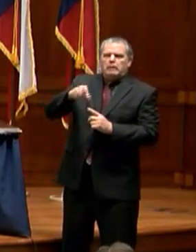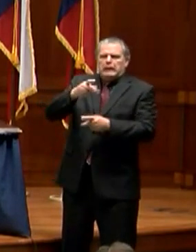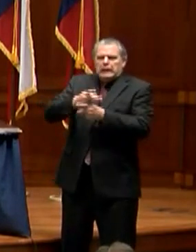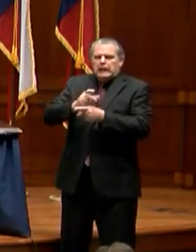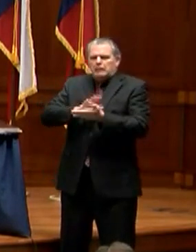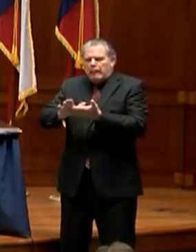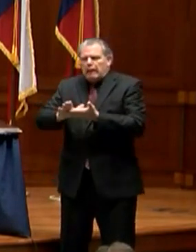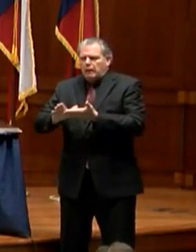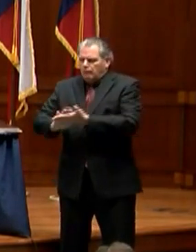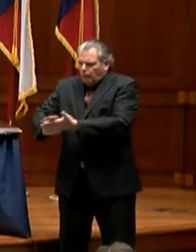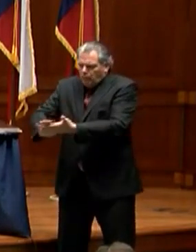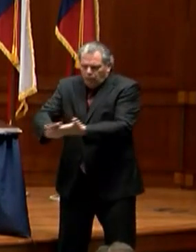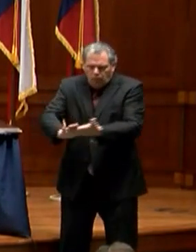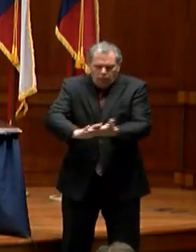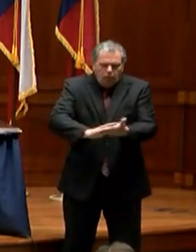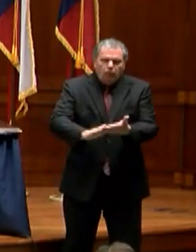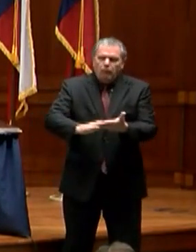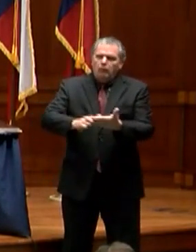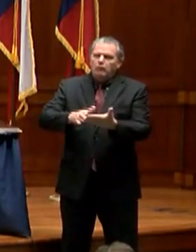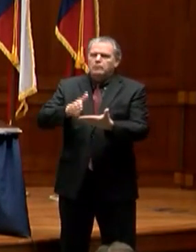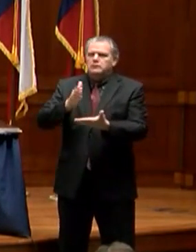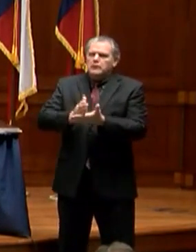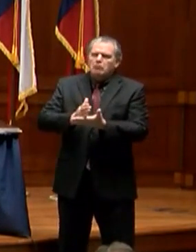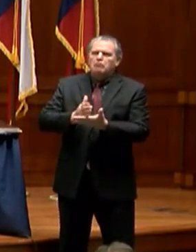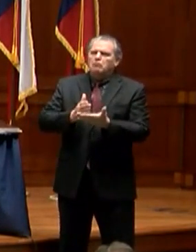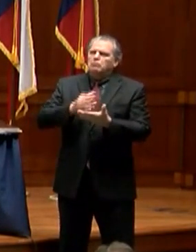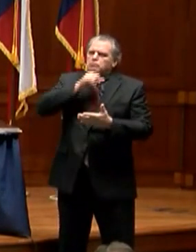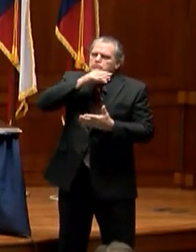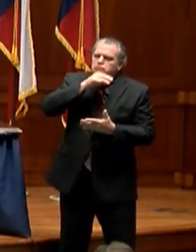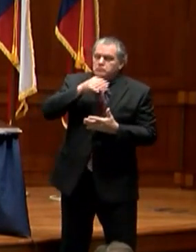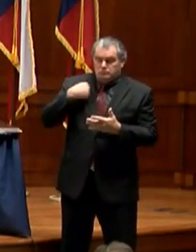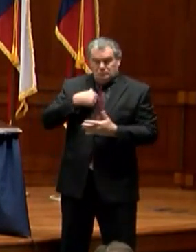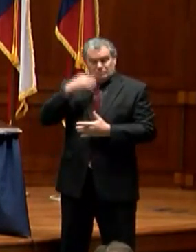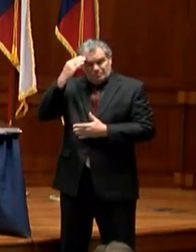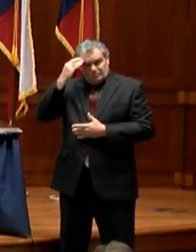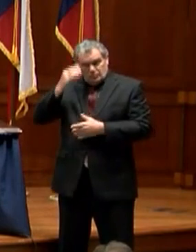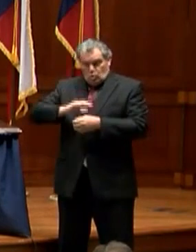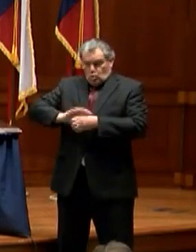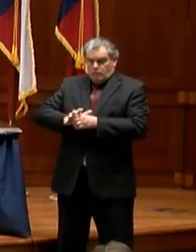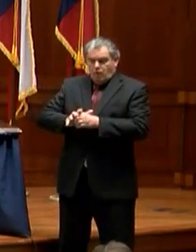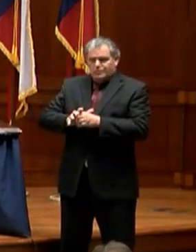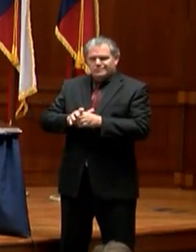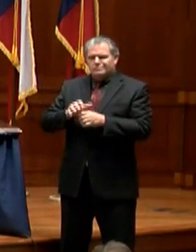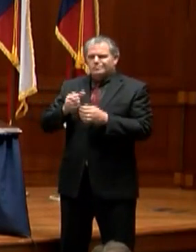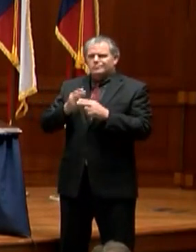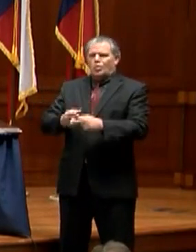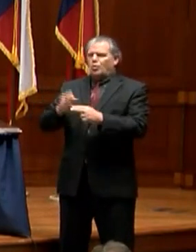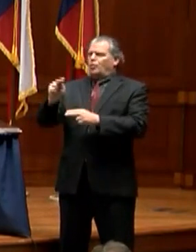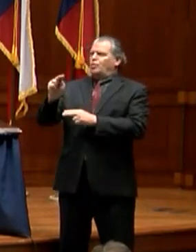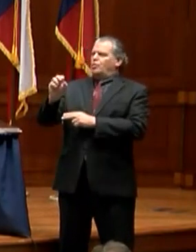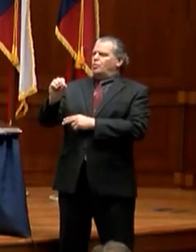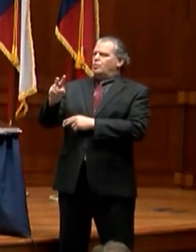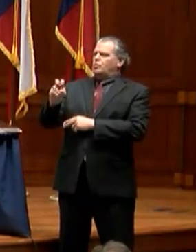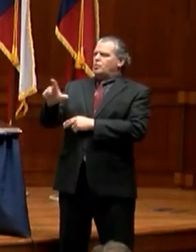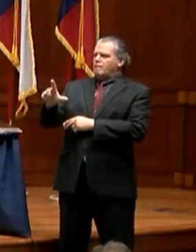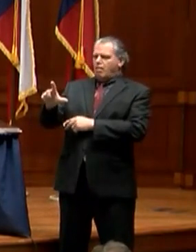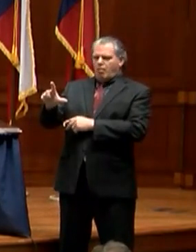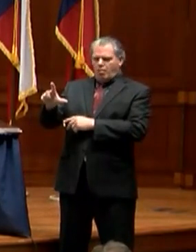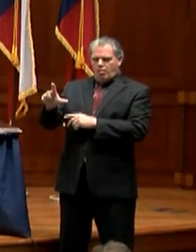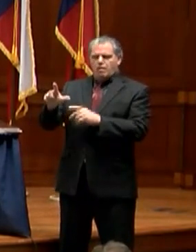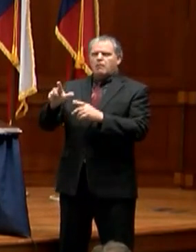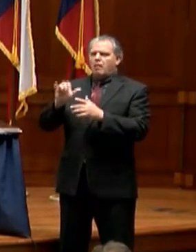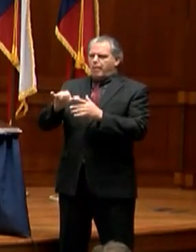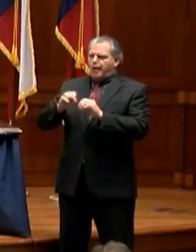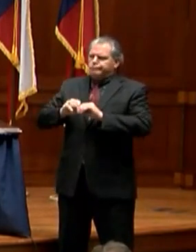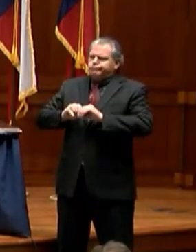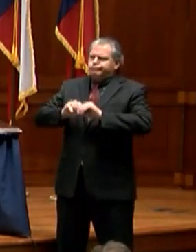disinfecting it and keeping the germs away. We know that although coronavirus is what we call a novel virus, meaning it hasn't circulated